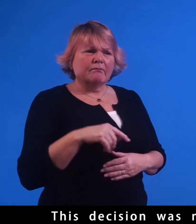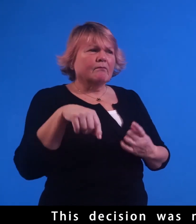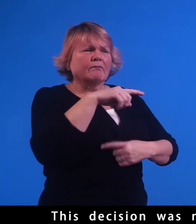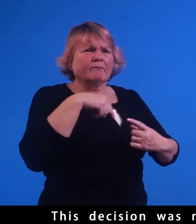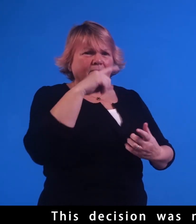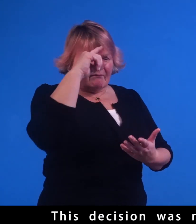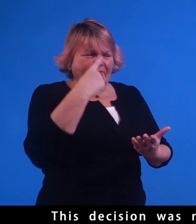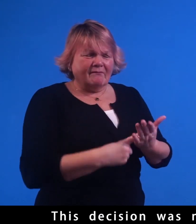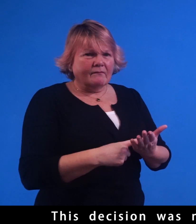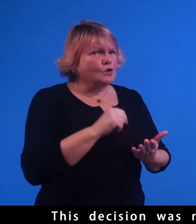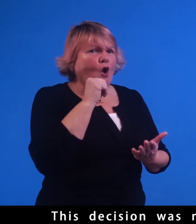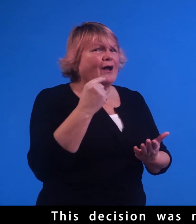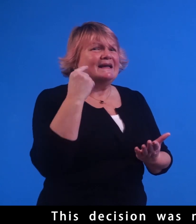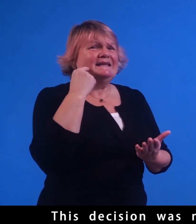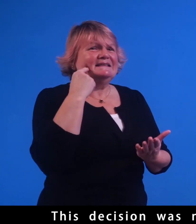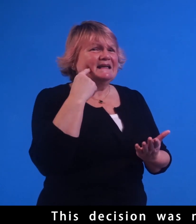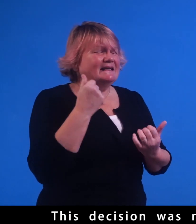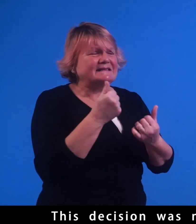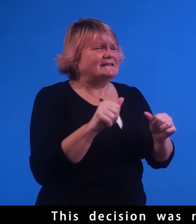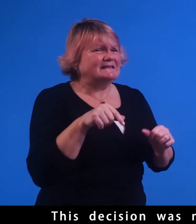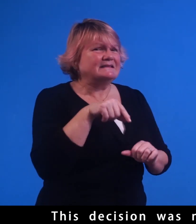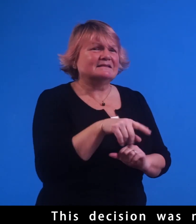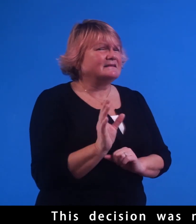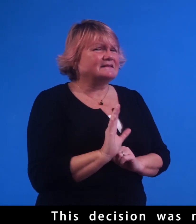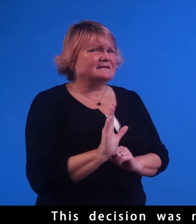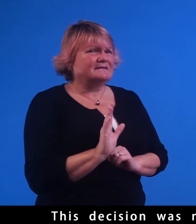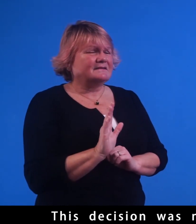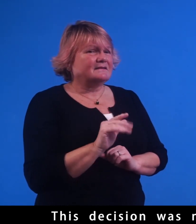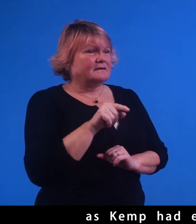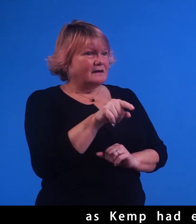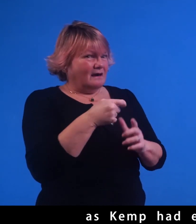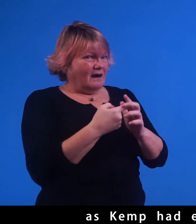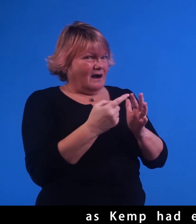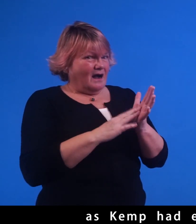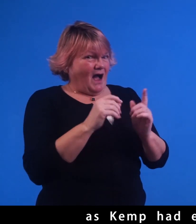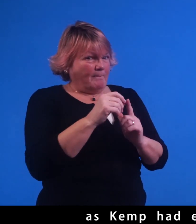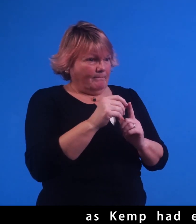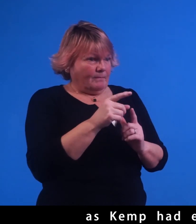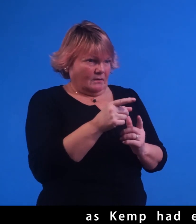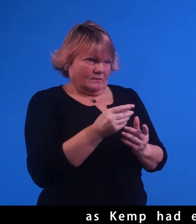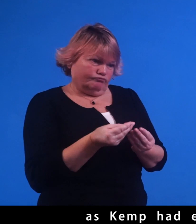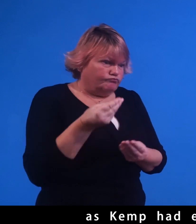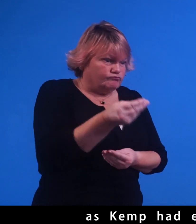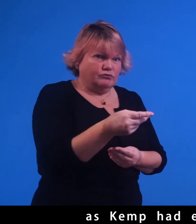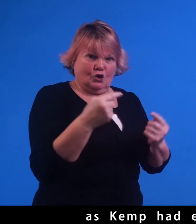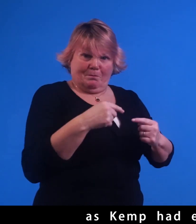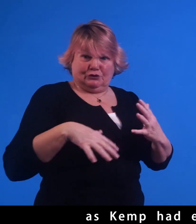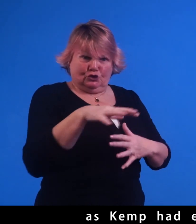This decision was not easily reached, however, as Kemp had entered the competition under